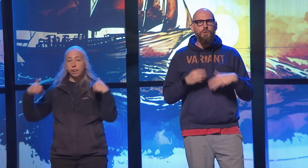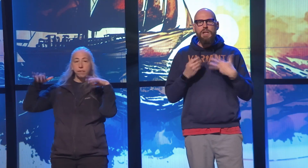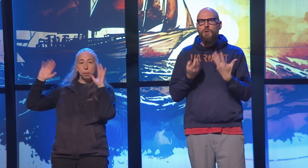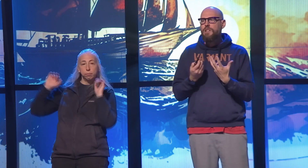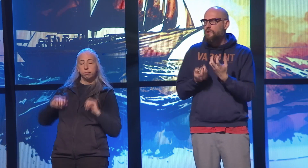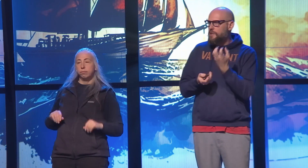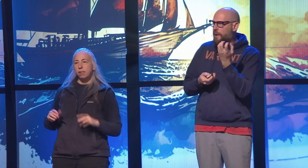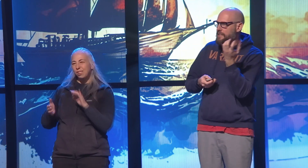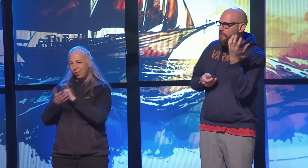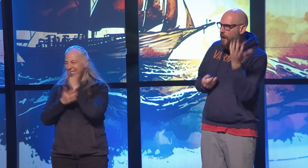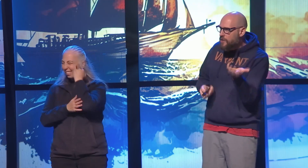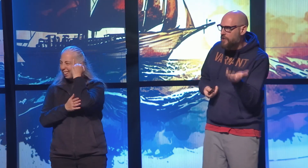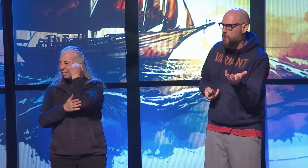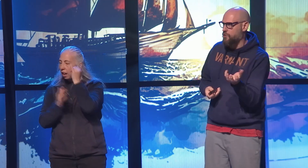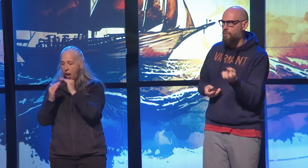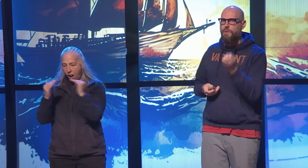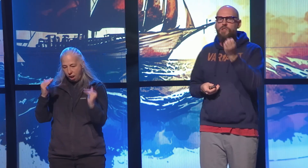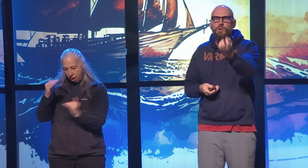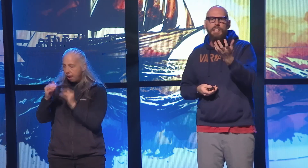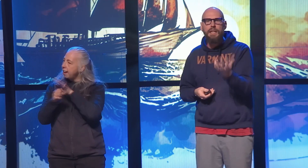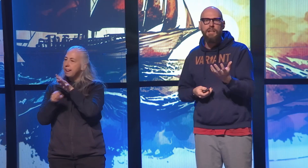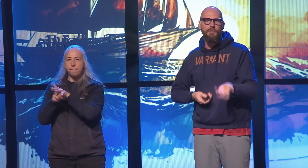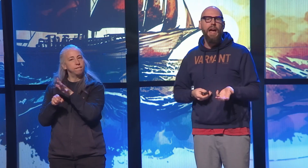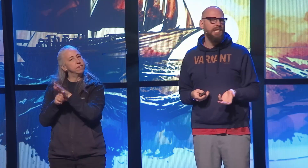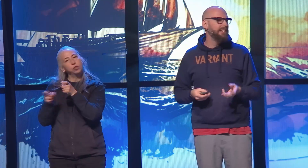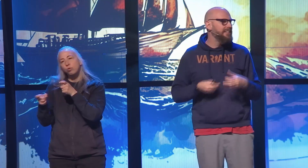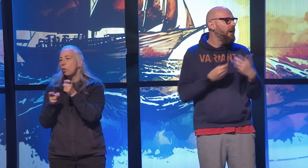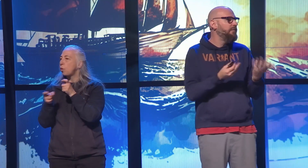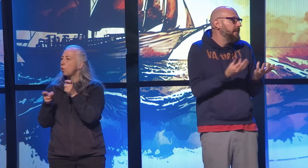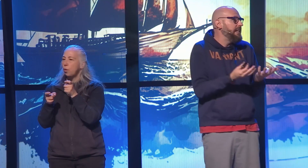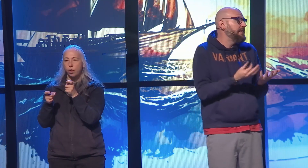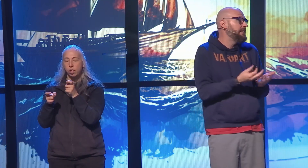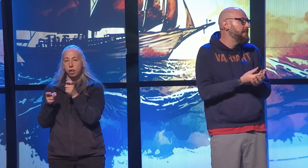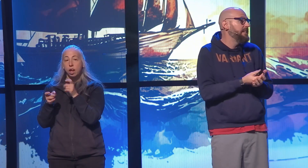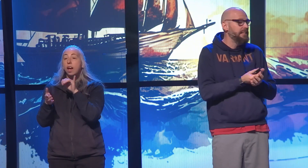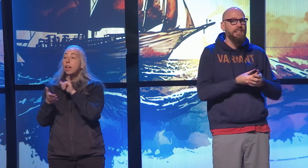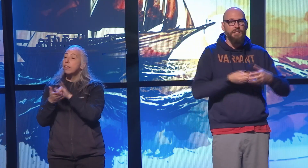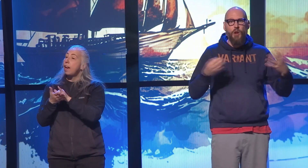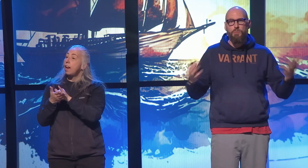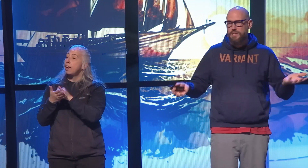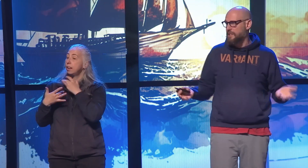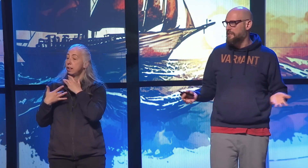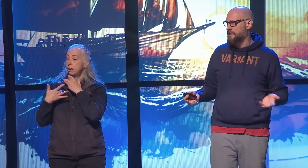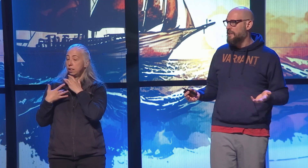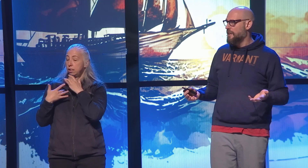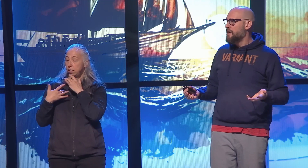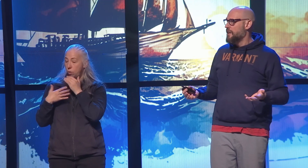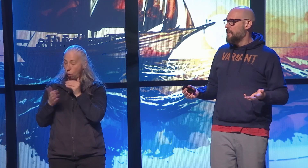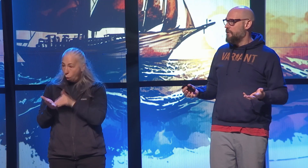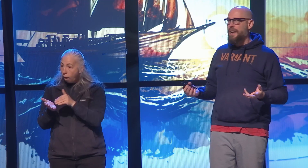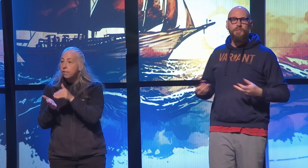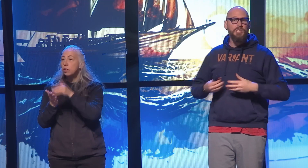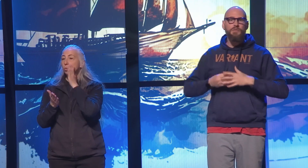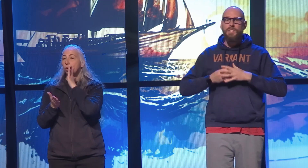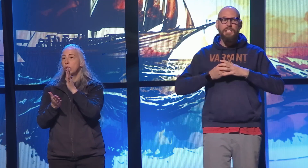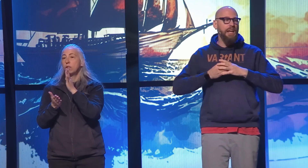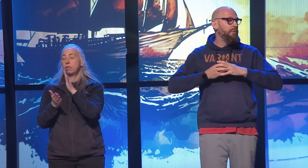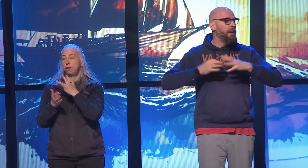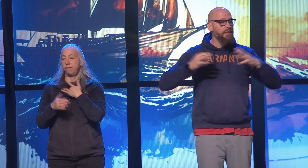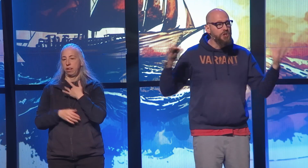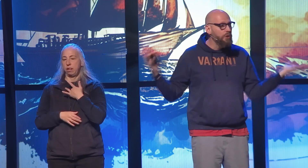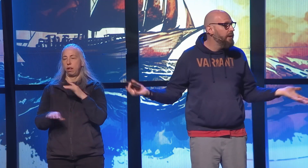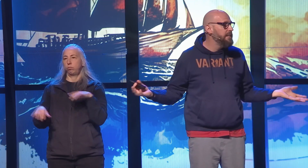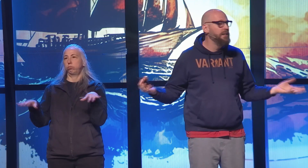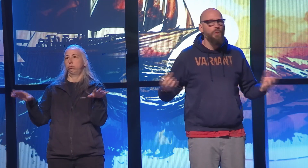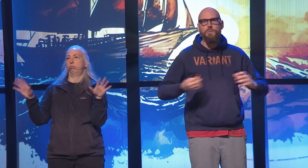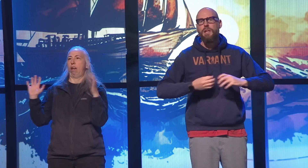And so when we go into a space of under control where we don't take enough action, this often leads us to this sense of helplessness, right? Of just feeling like we